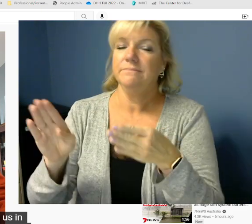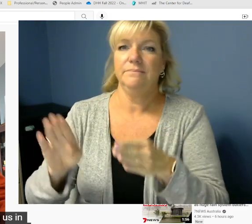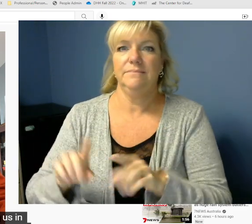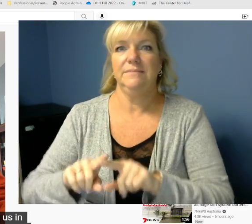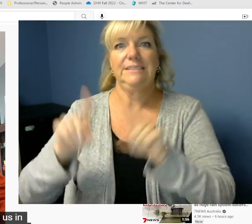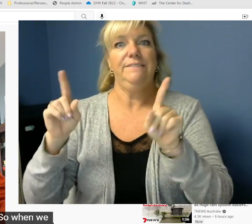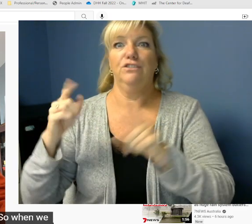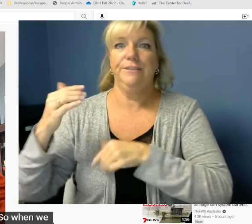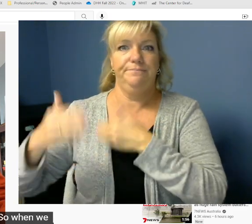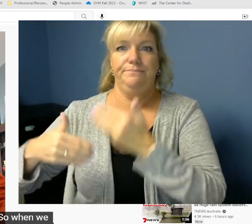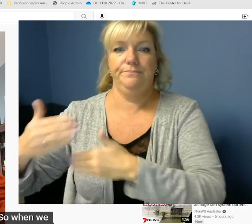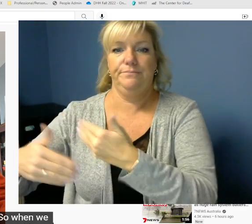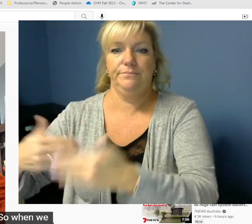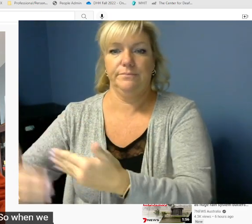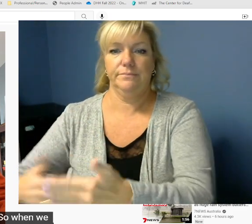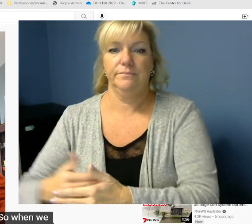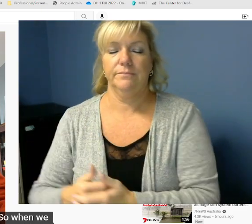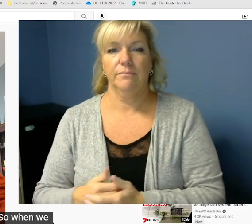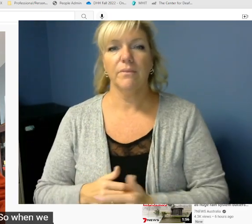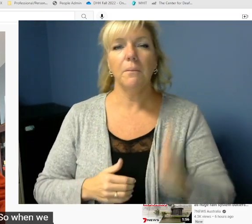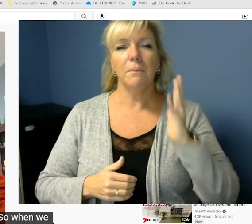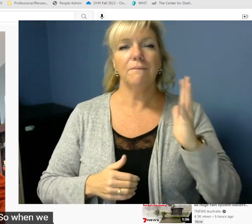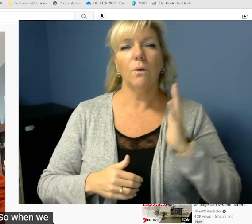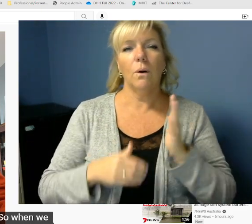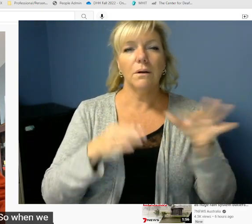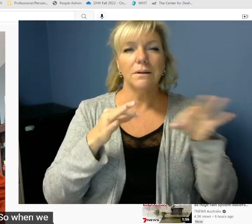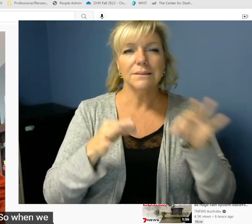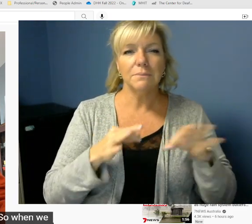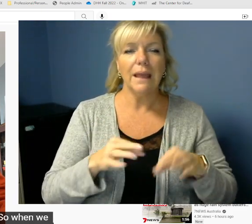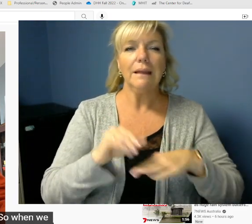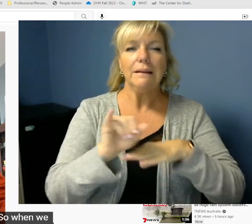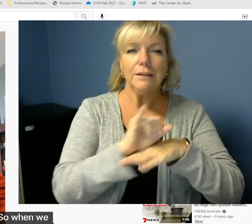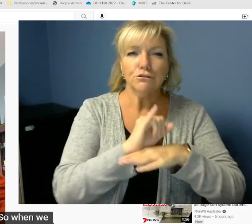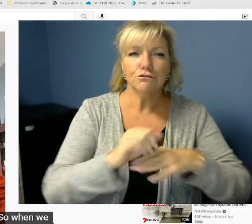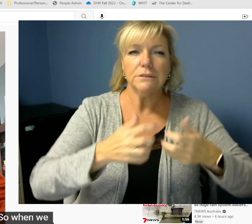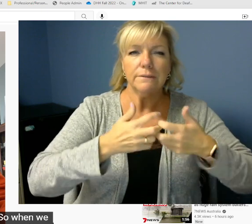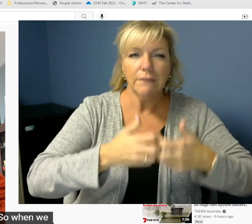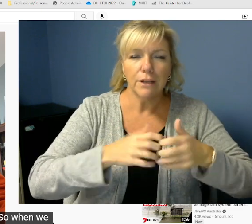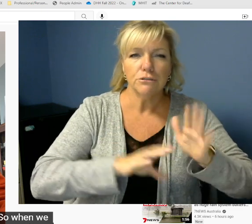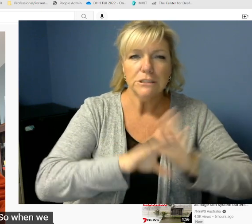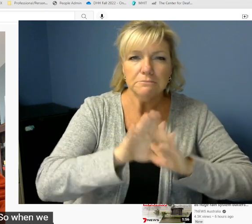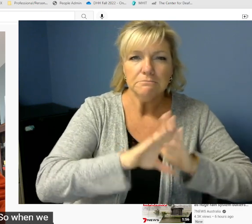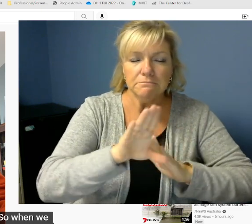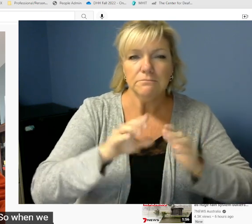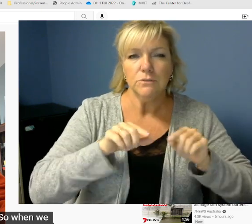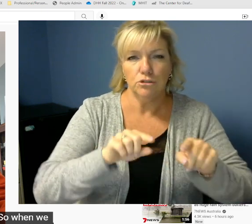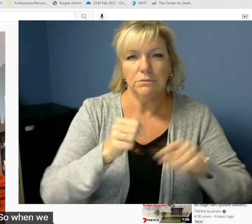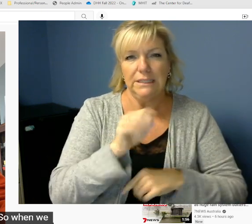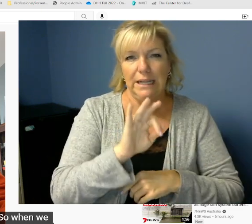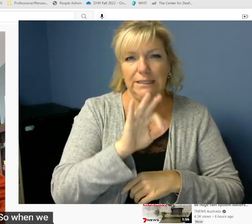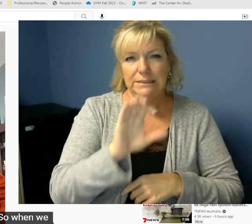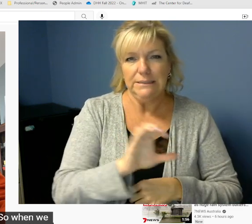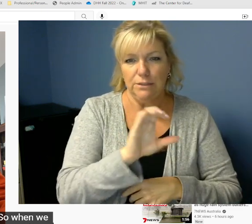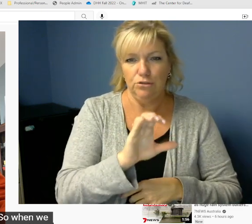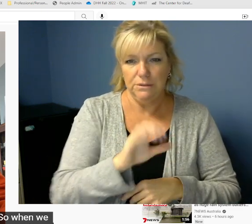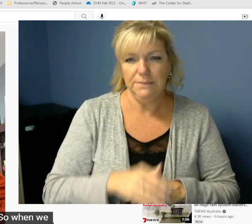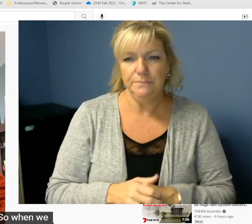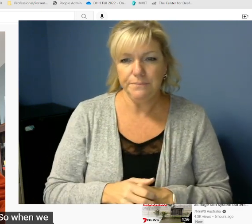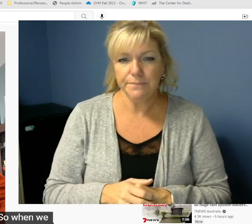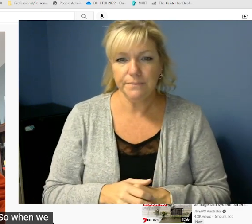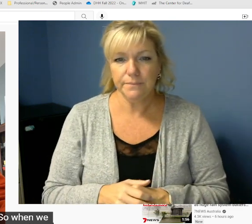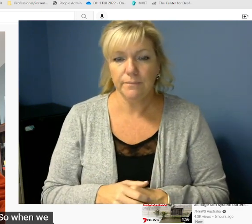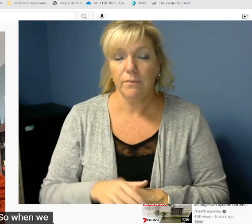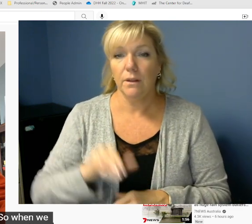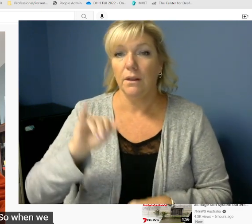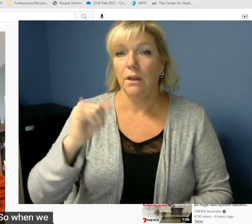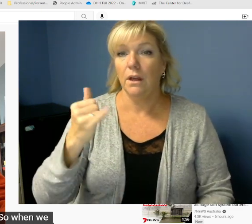at the industry of the early 19th century. So when we look at the